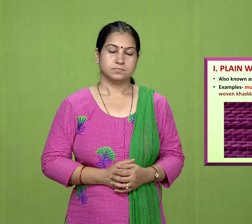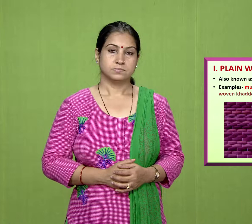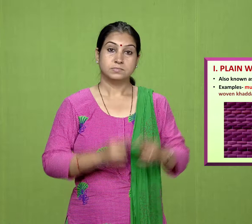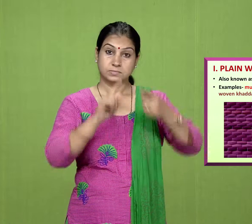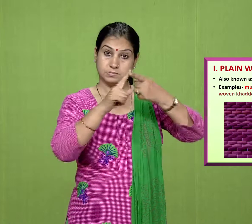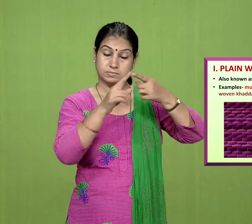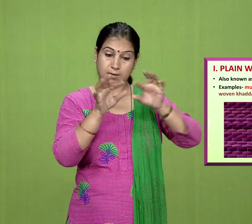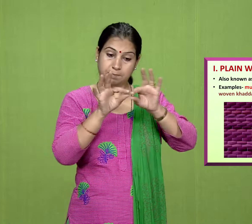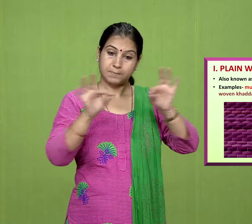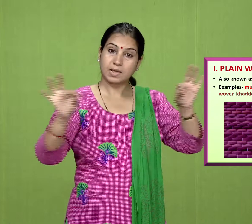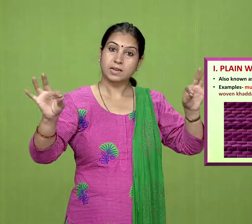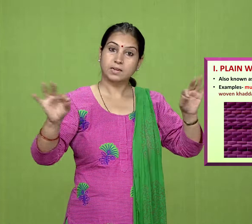Plain weave.